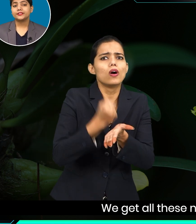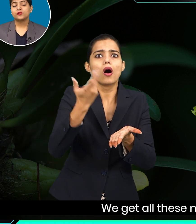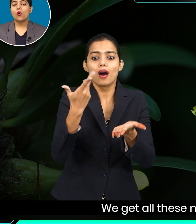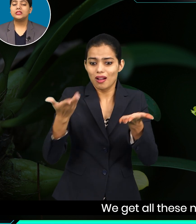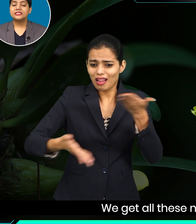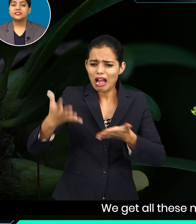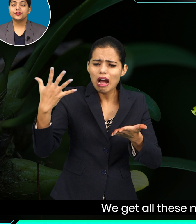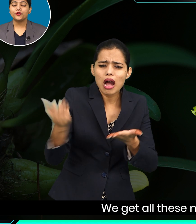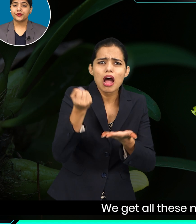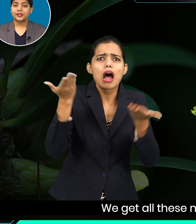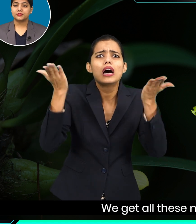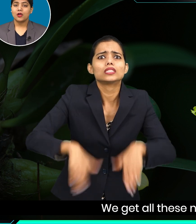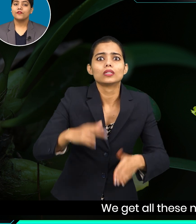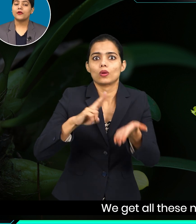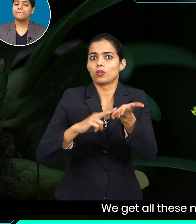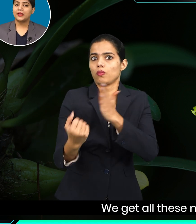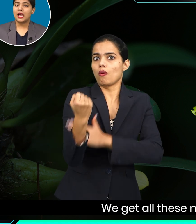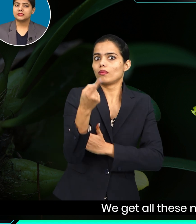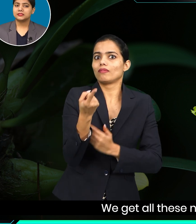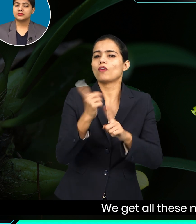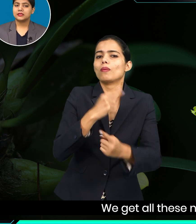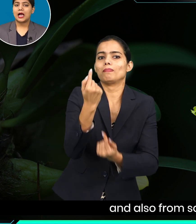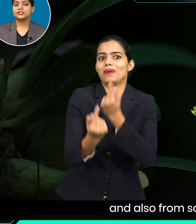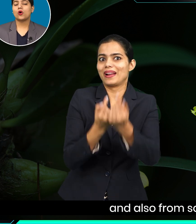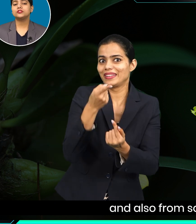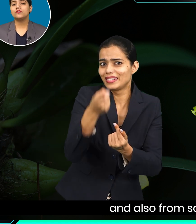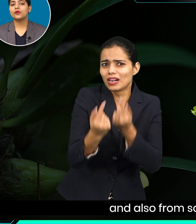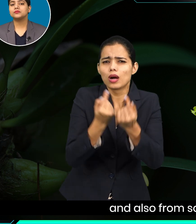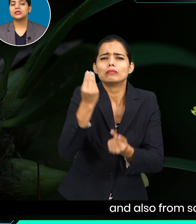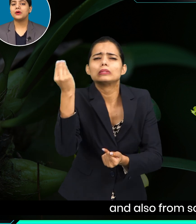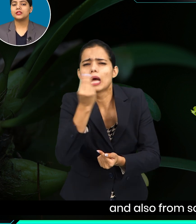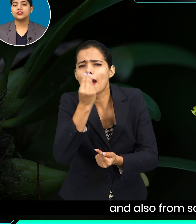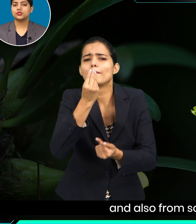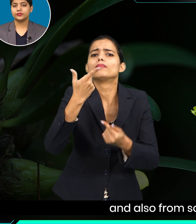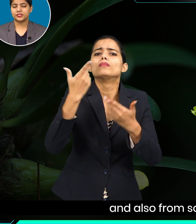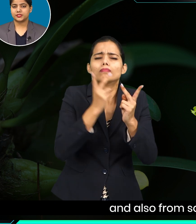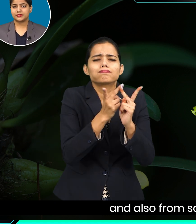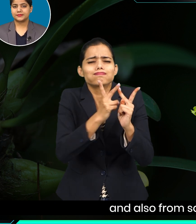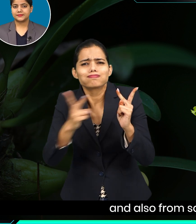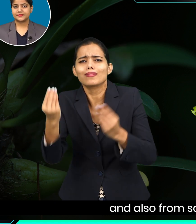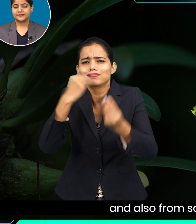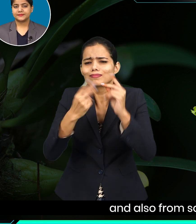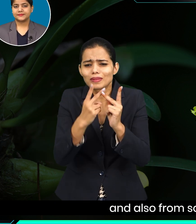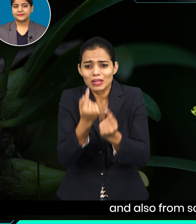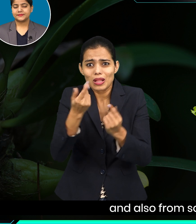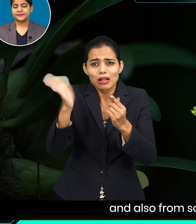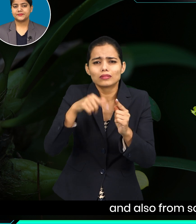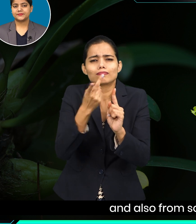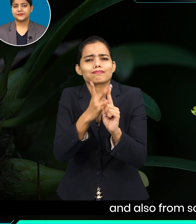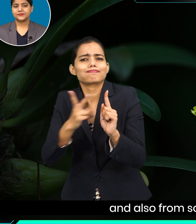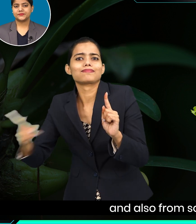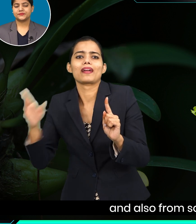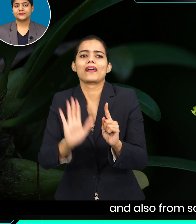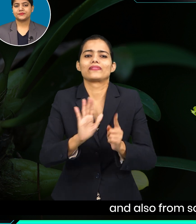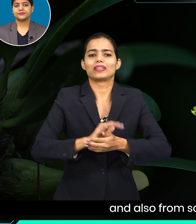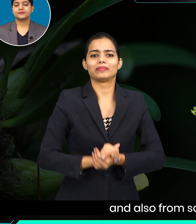We get all these nutrients from plants and also from some other sources.